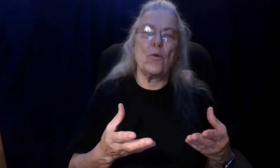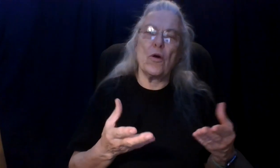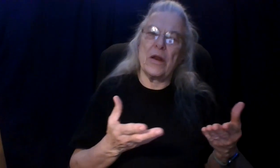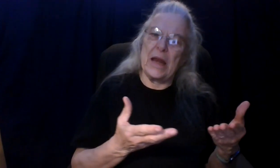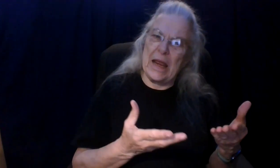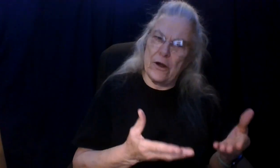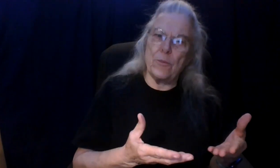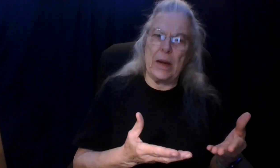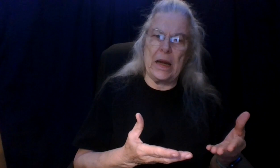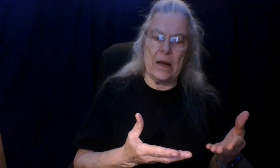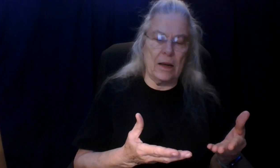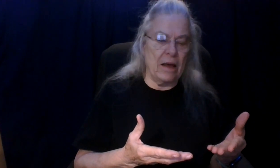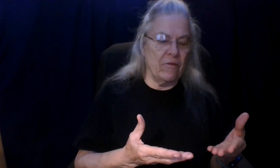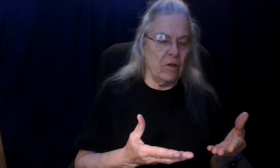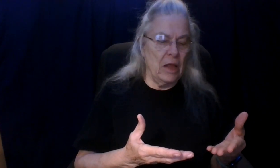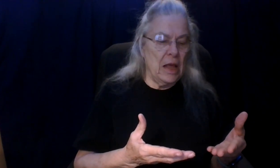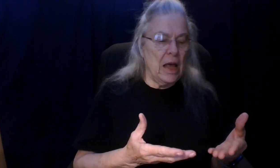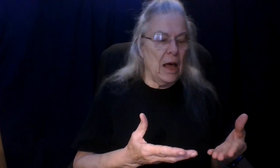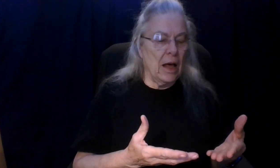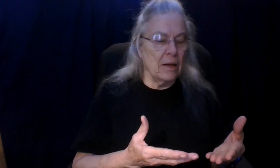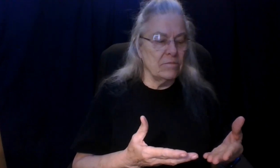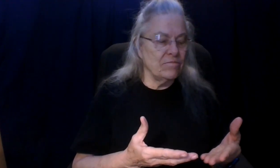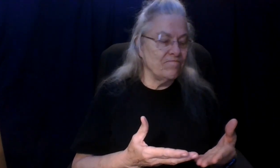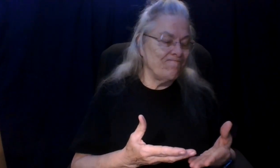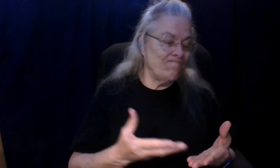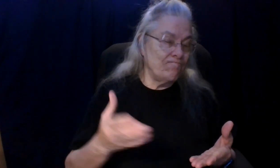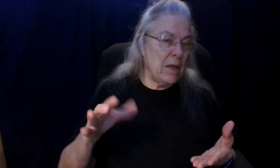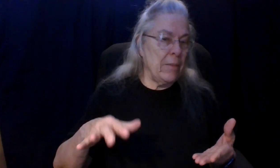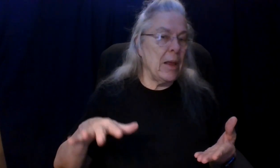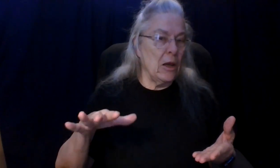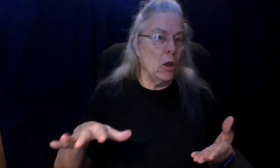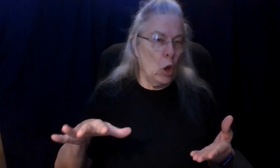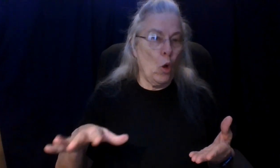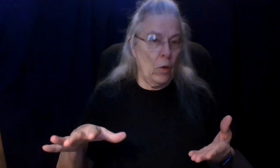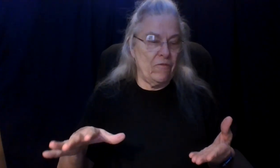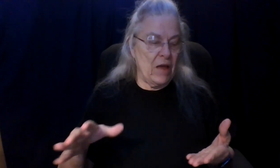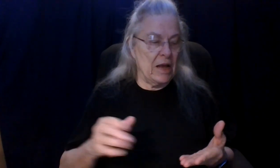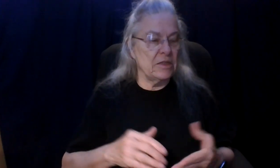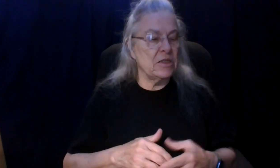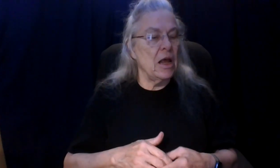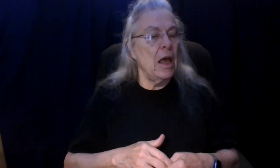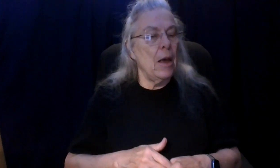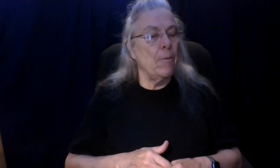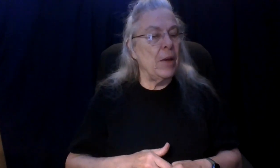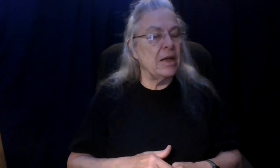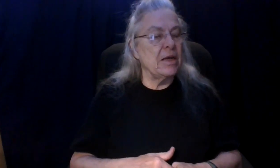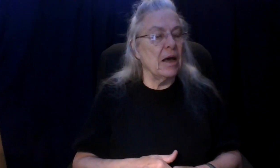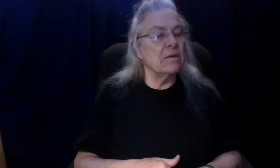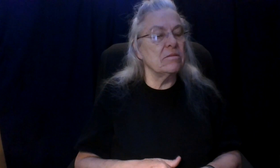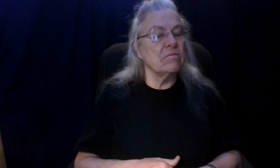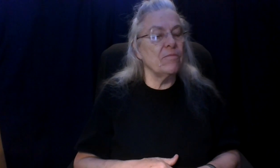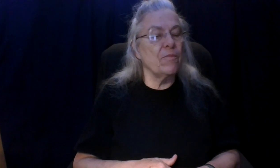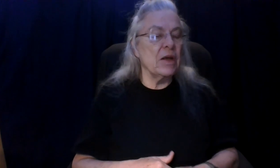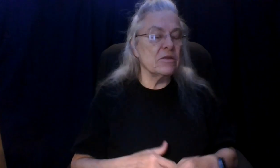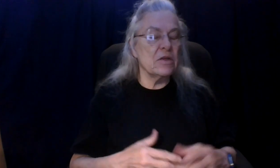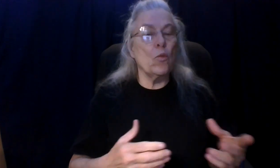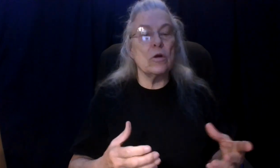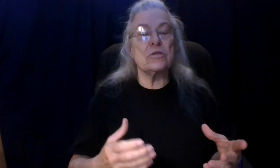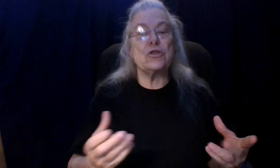an intermediate level, um, maybe low advanced, but there are some words that you're going